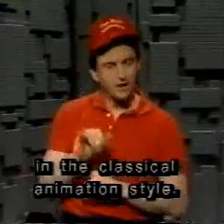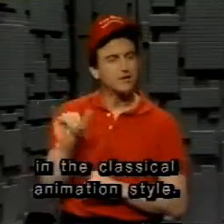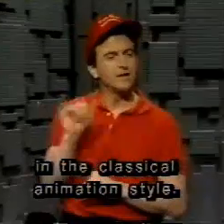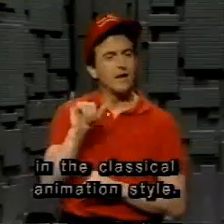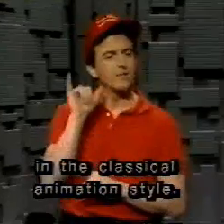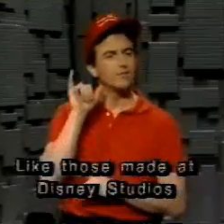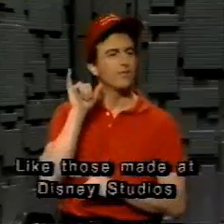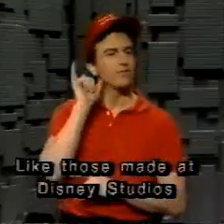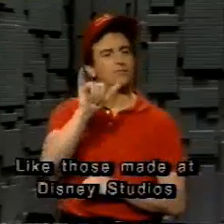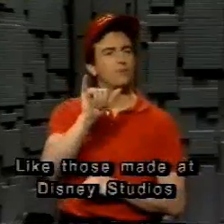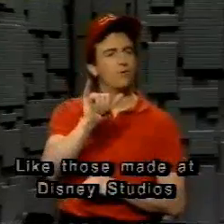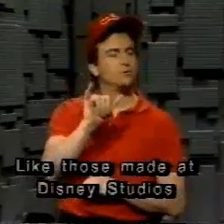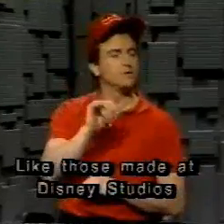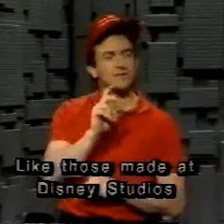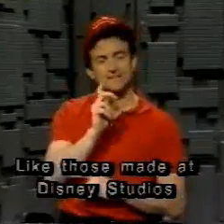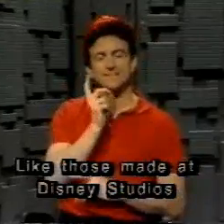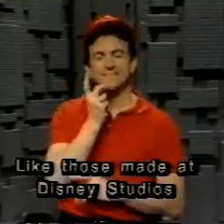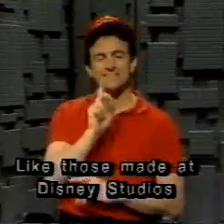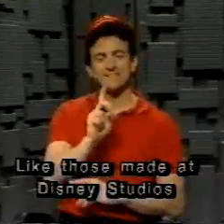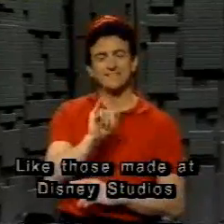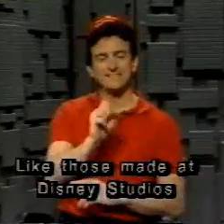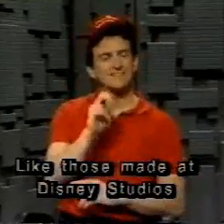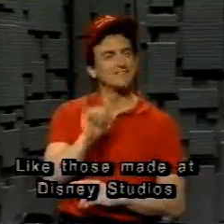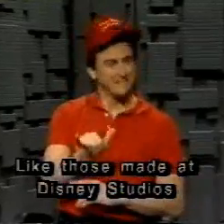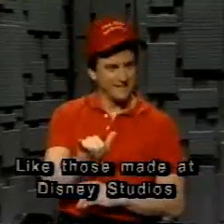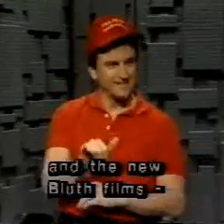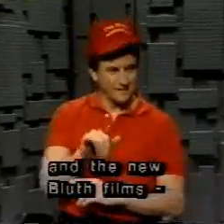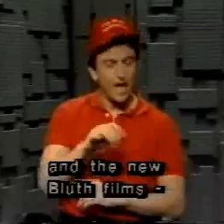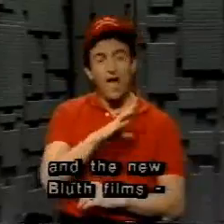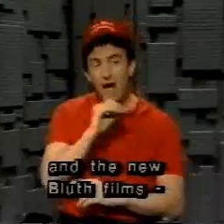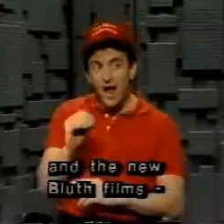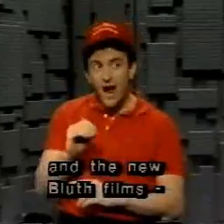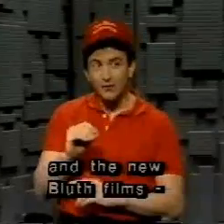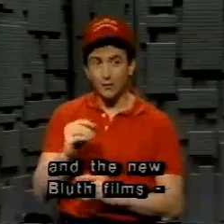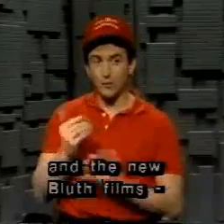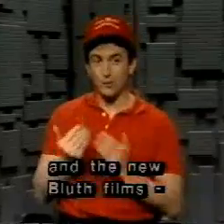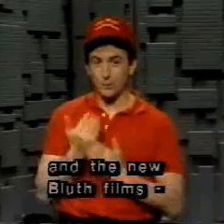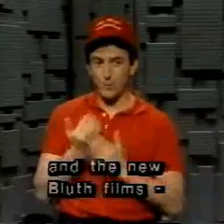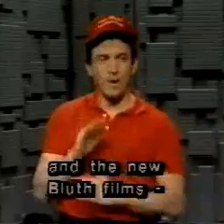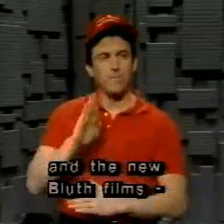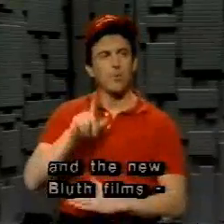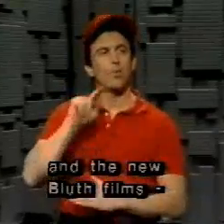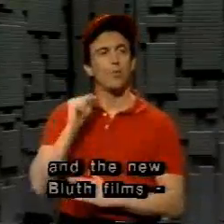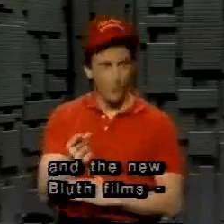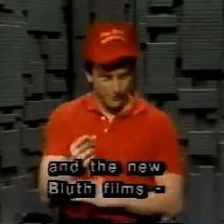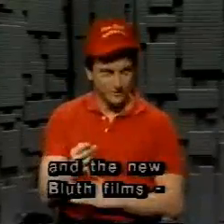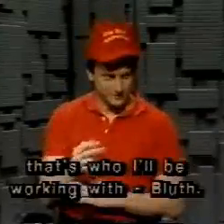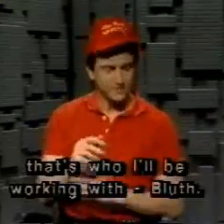like those made at Disney Studios and the new Bluth films. That's who I'll be working